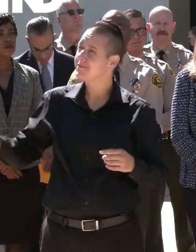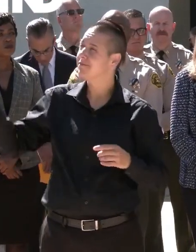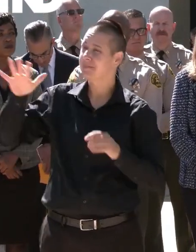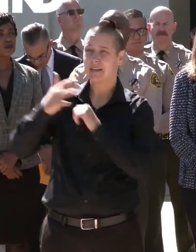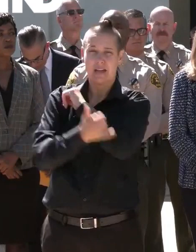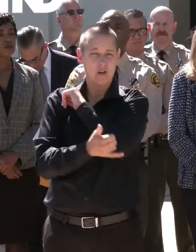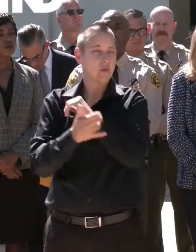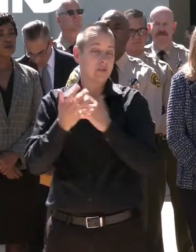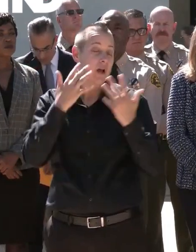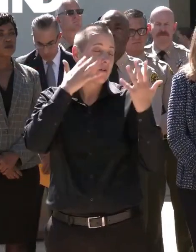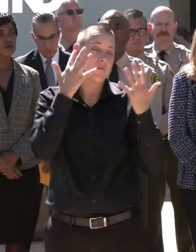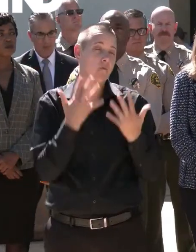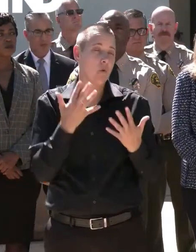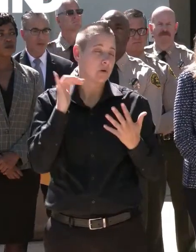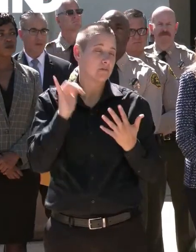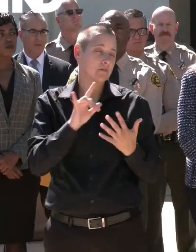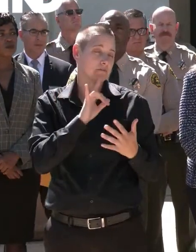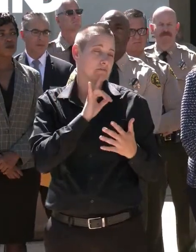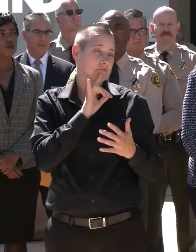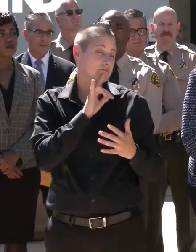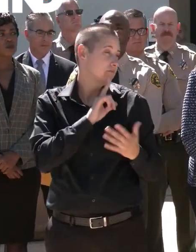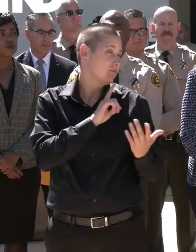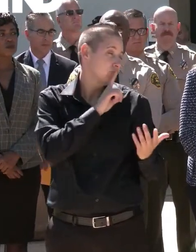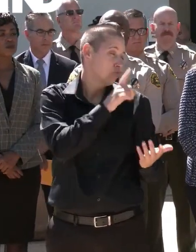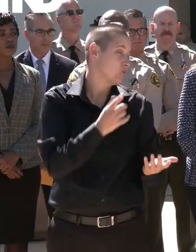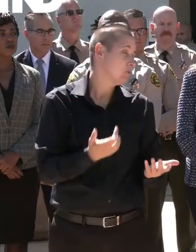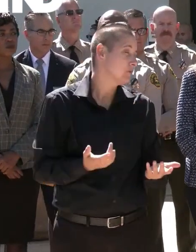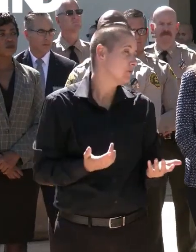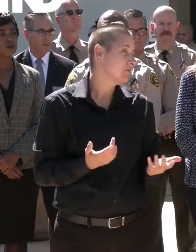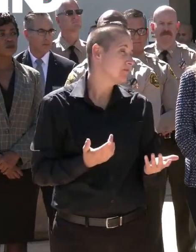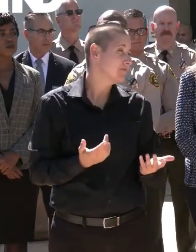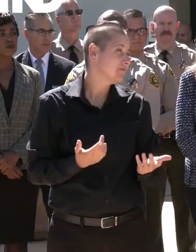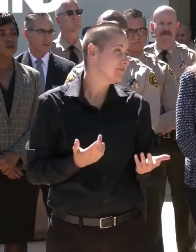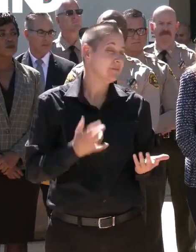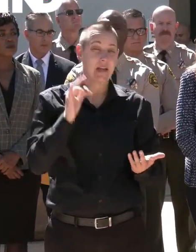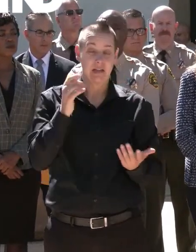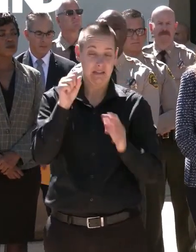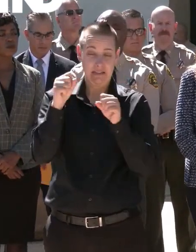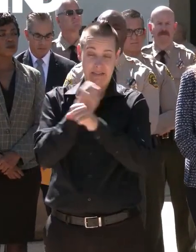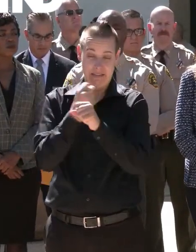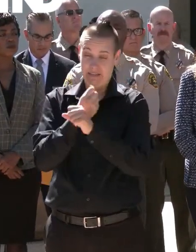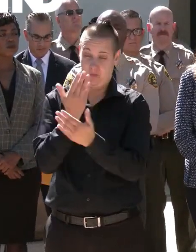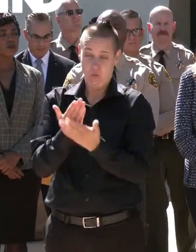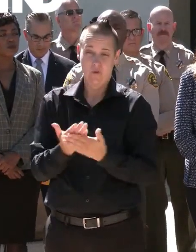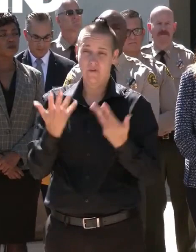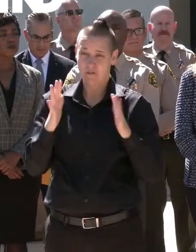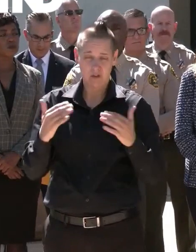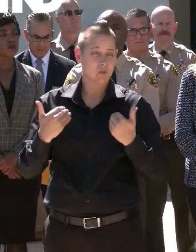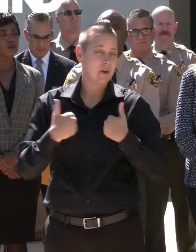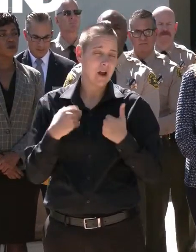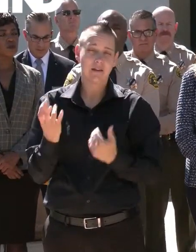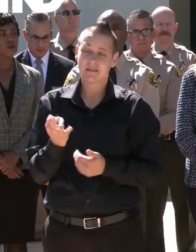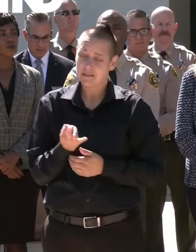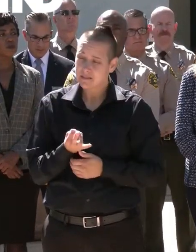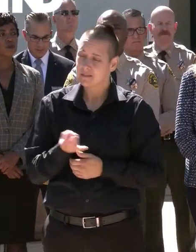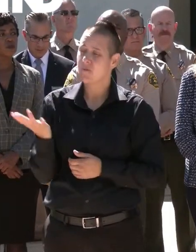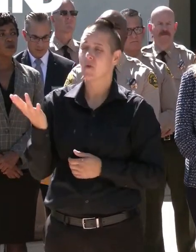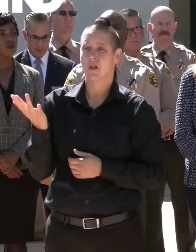country, unfortunately, that is a reality. And the statistics prove it because we have had